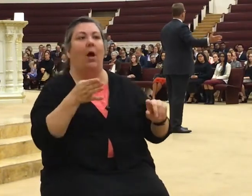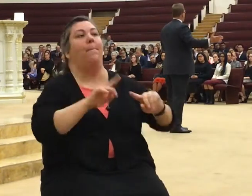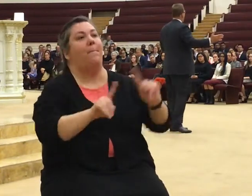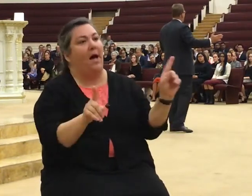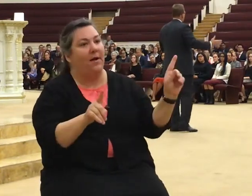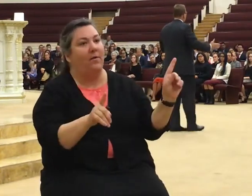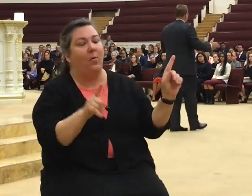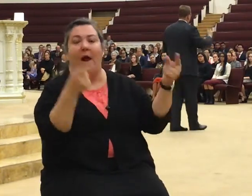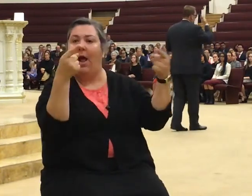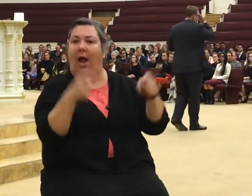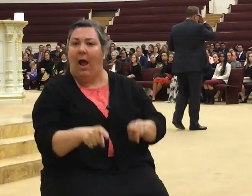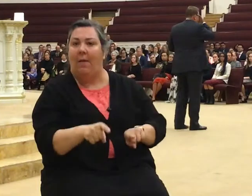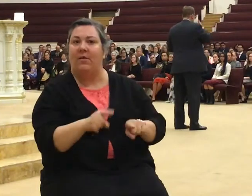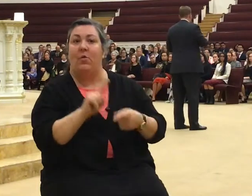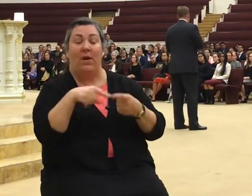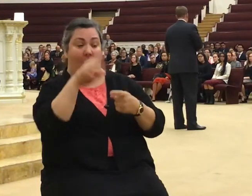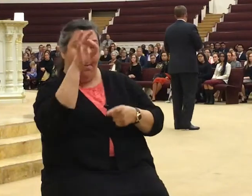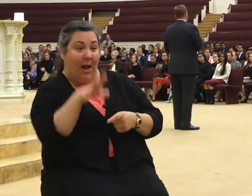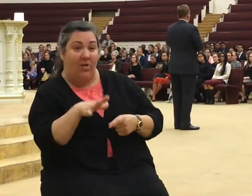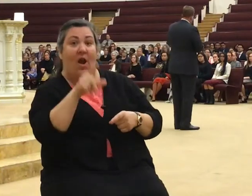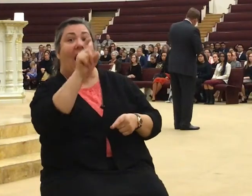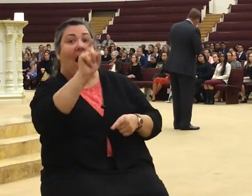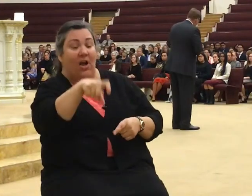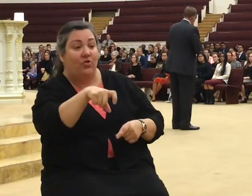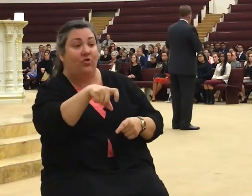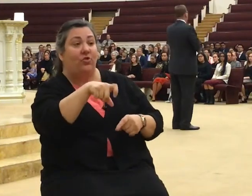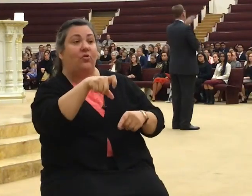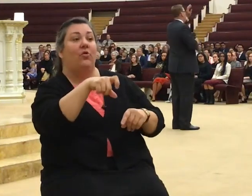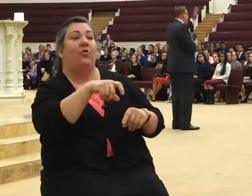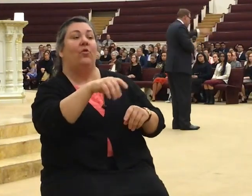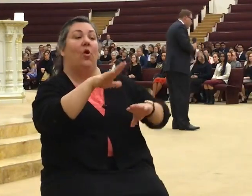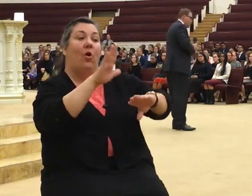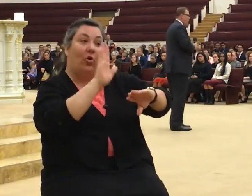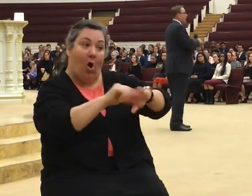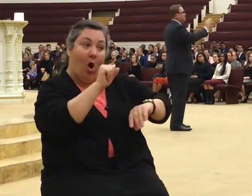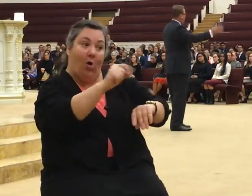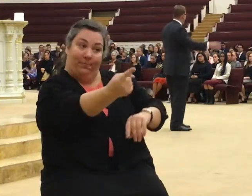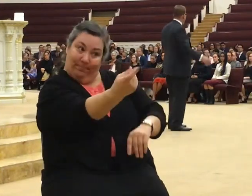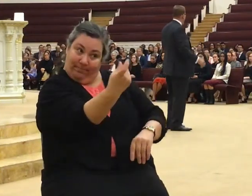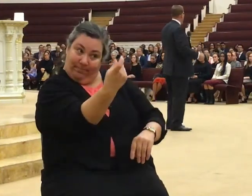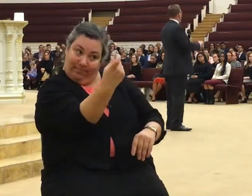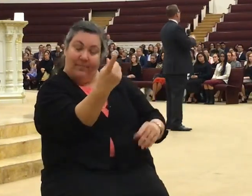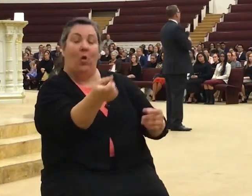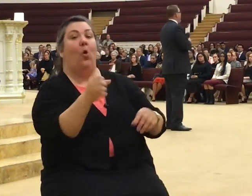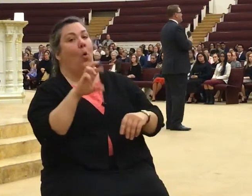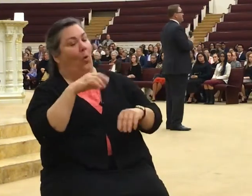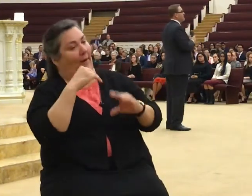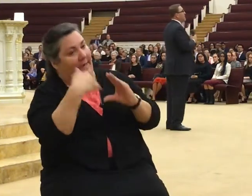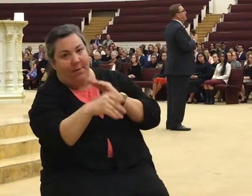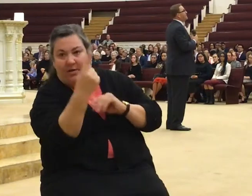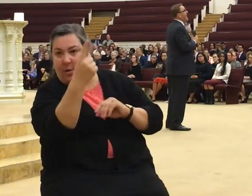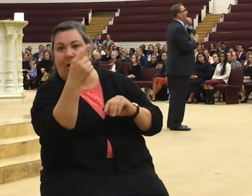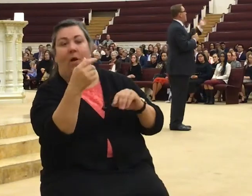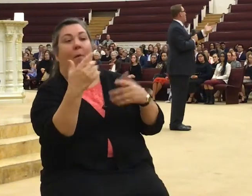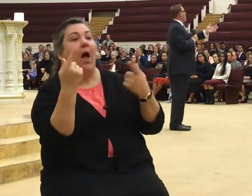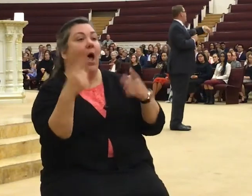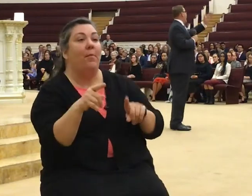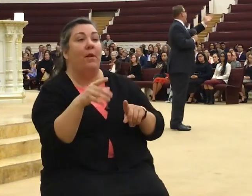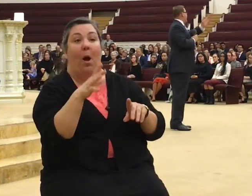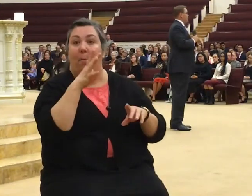And so what happens is when the pastor has to call somebody in or make a phone call or send an email, what happens then, mom and